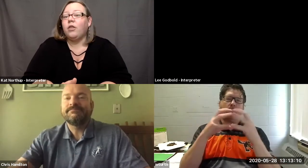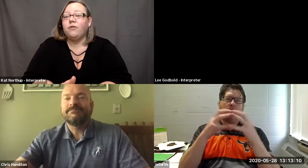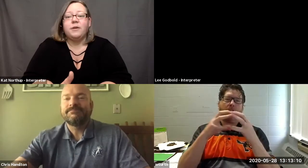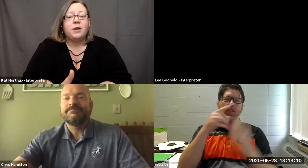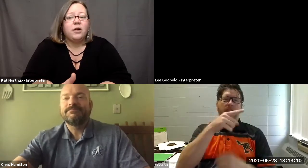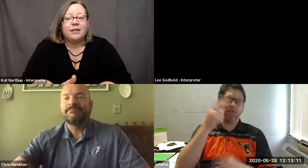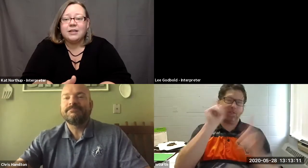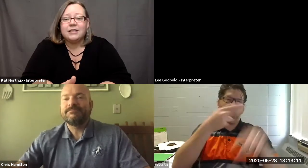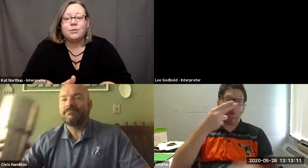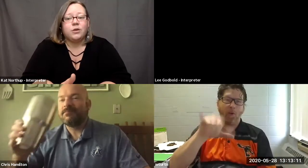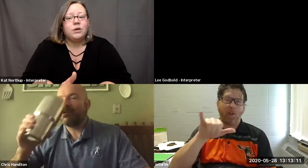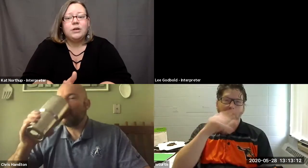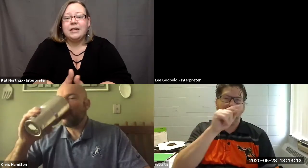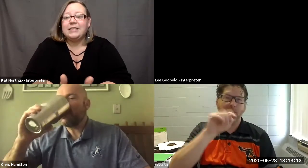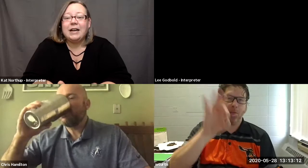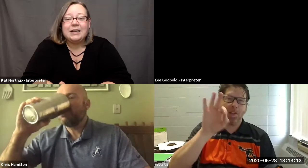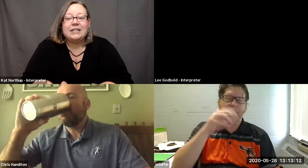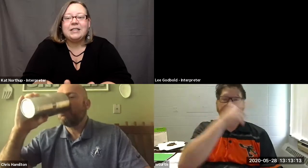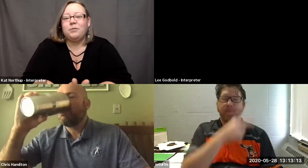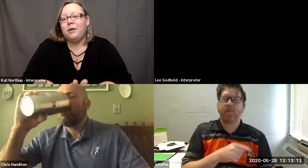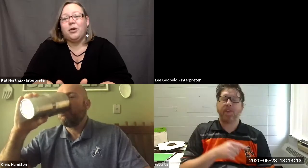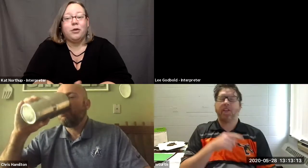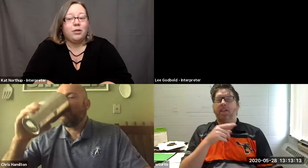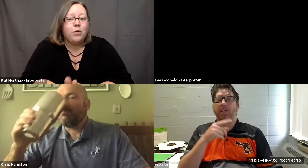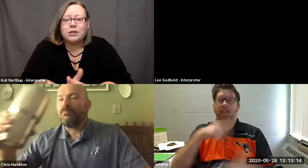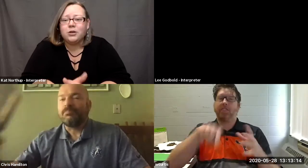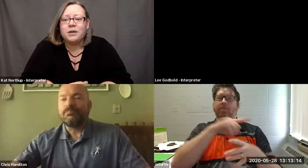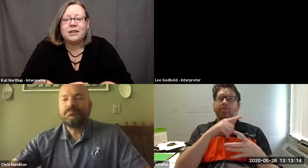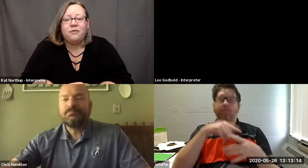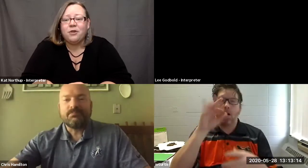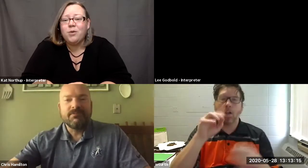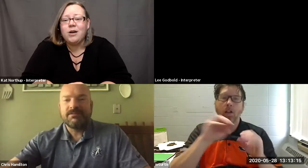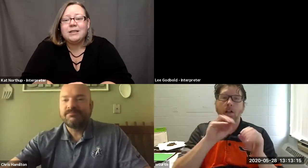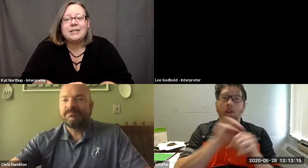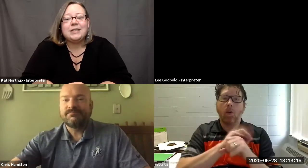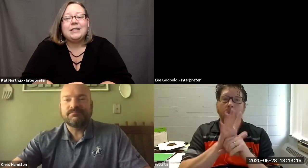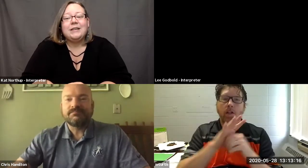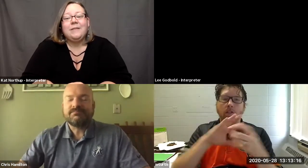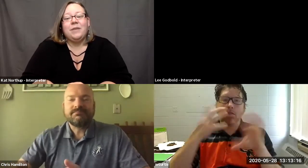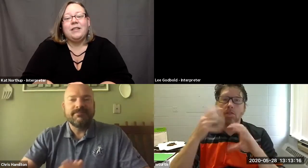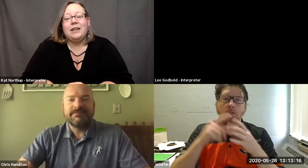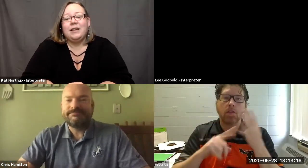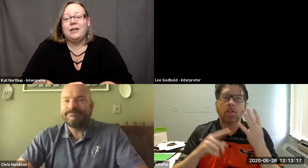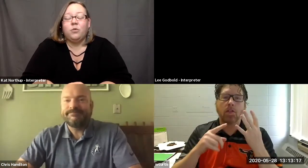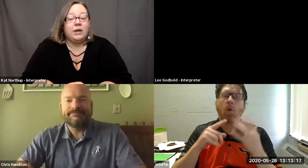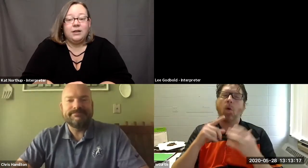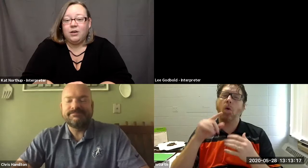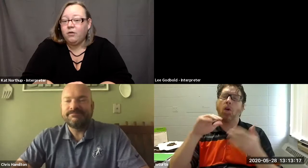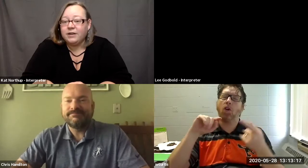other female athletes were excited to be able to go to the Hoy tournament at Fremont. And then when